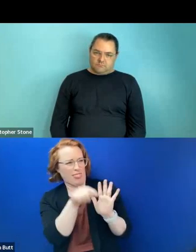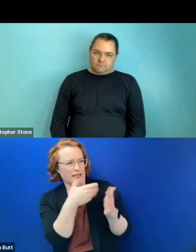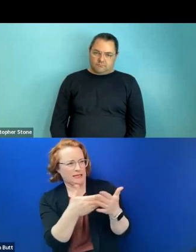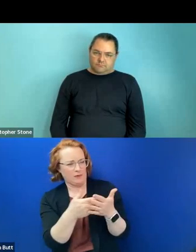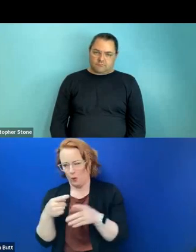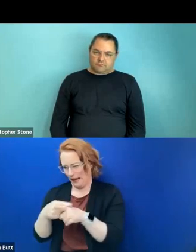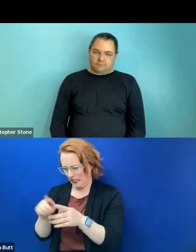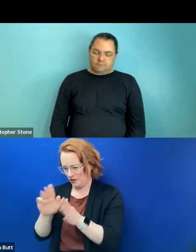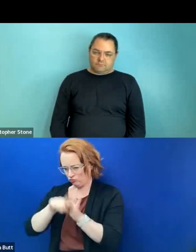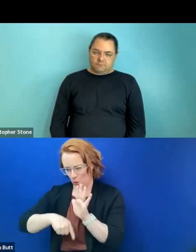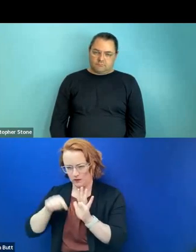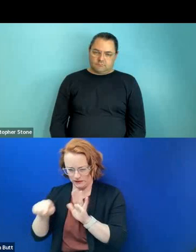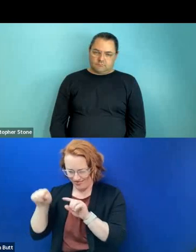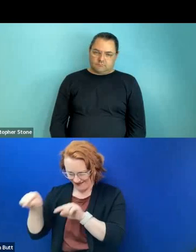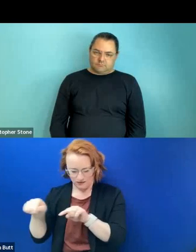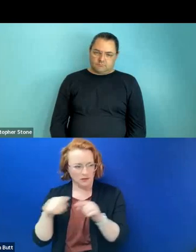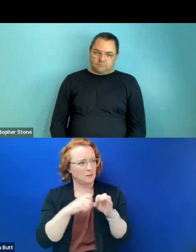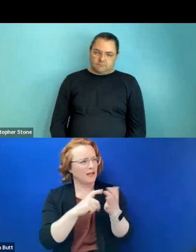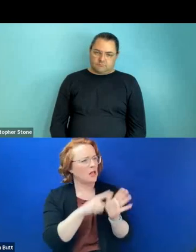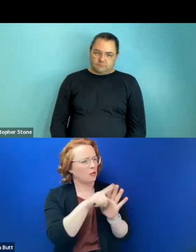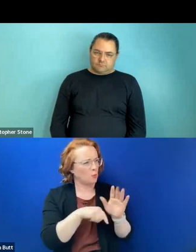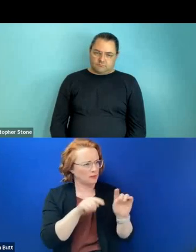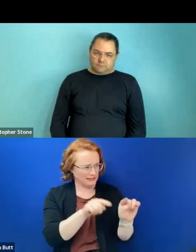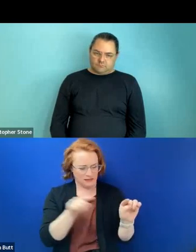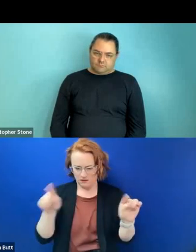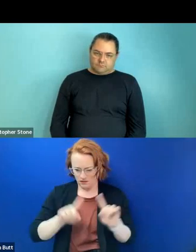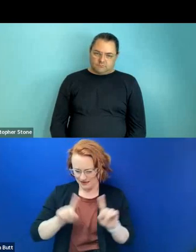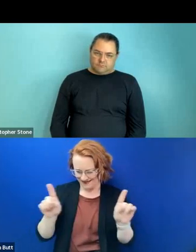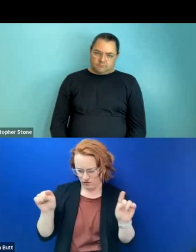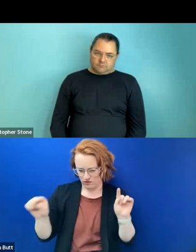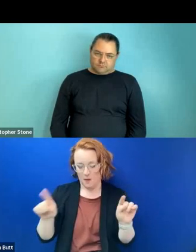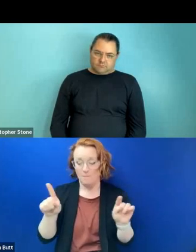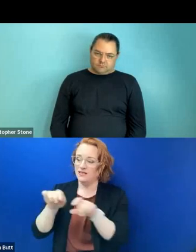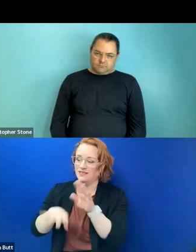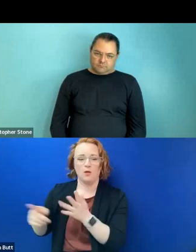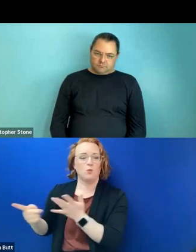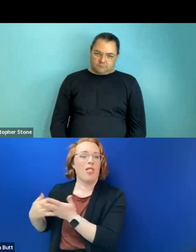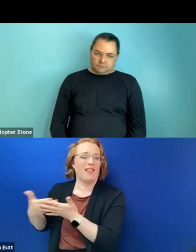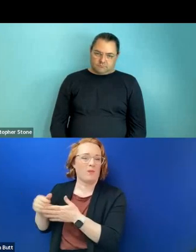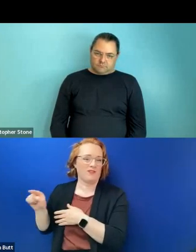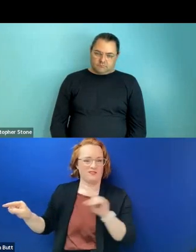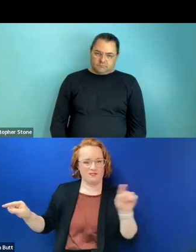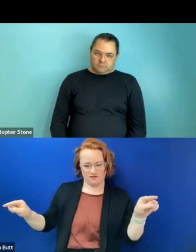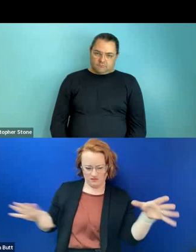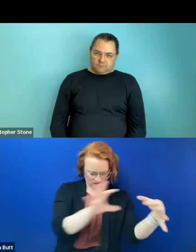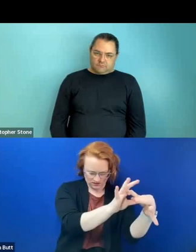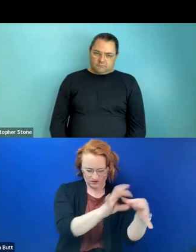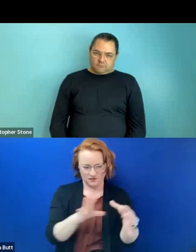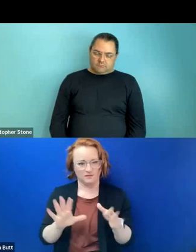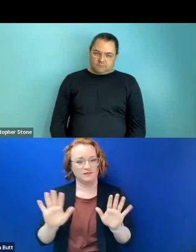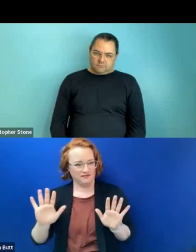of English, and this is what the rules are for BSL, and they are different from one language but similar to another. Yeah. So